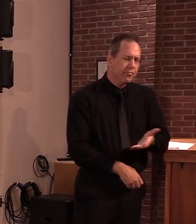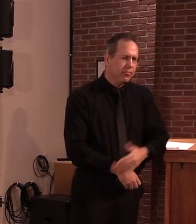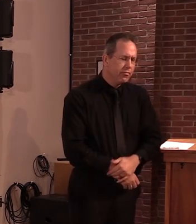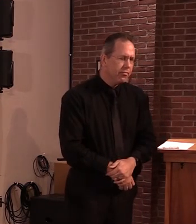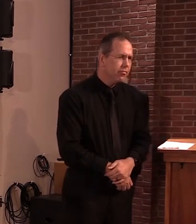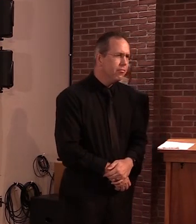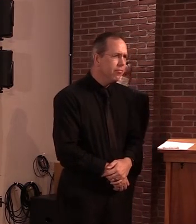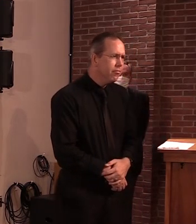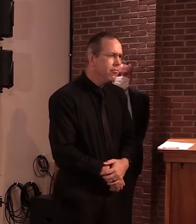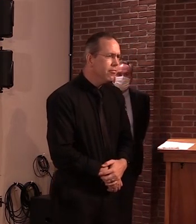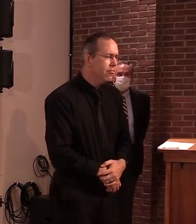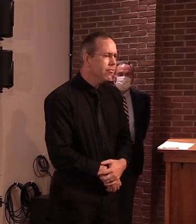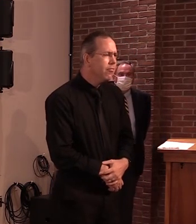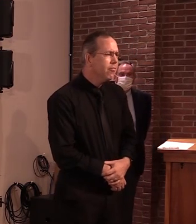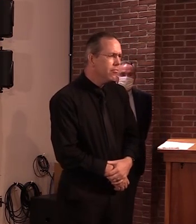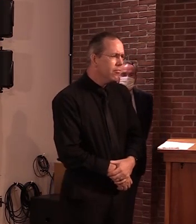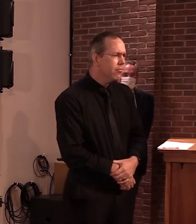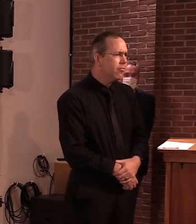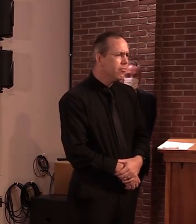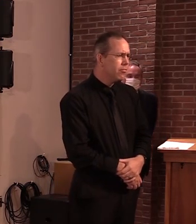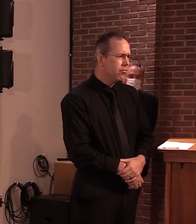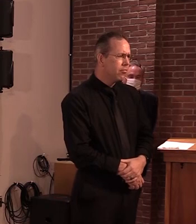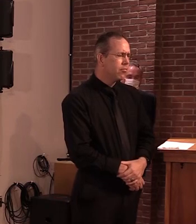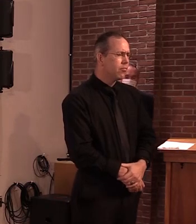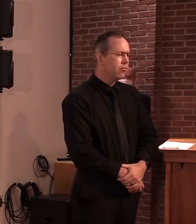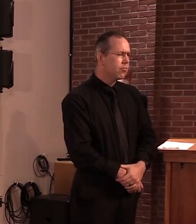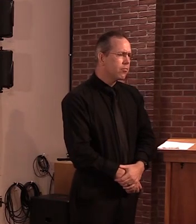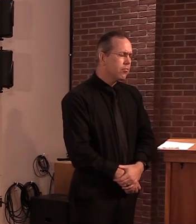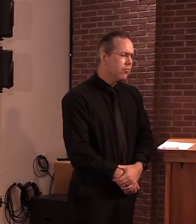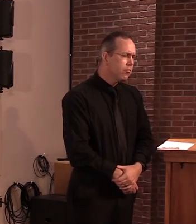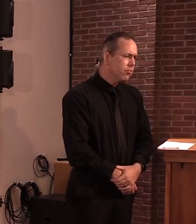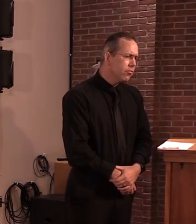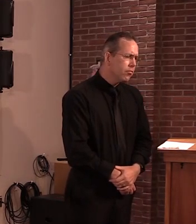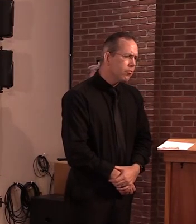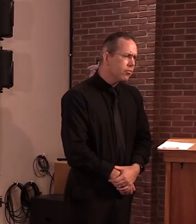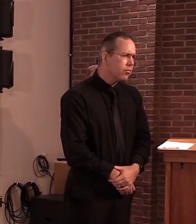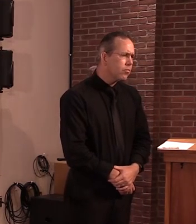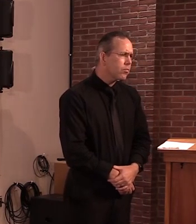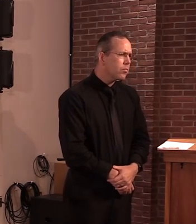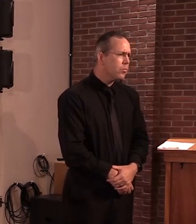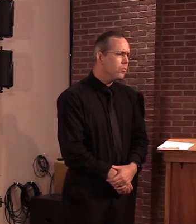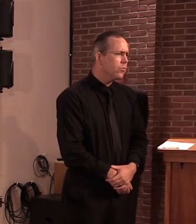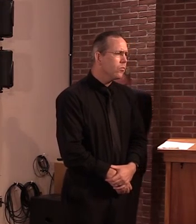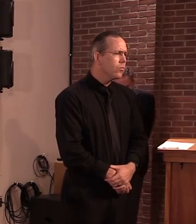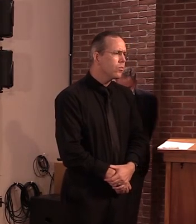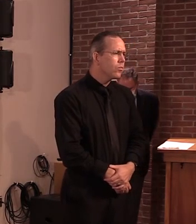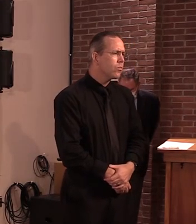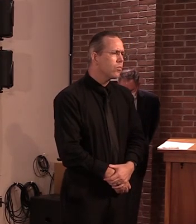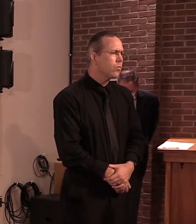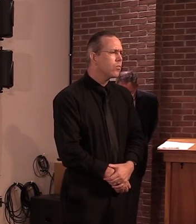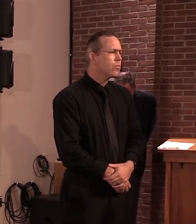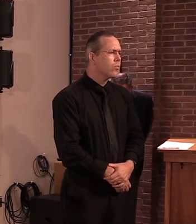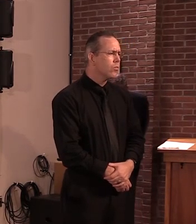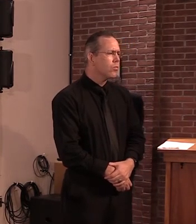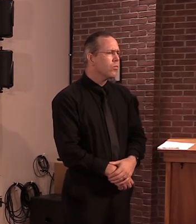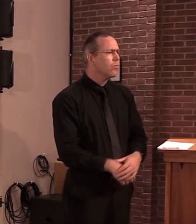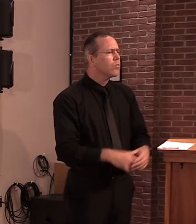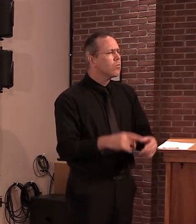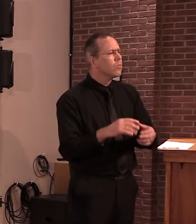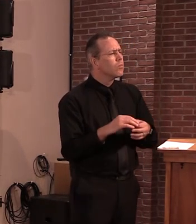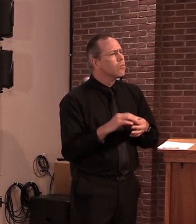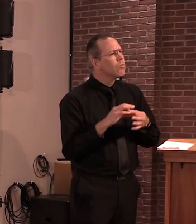I have two questions about schools. First, with these hybrid learning models that are popping up across